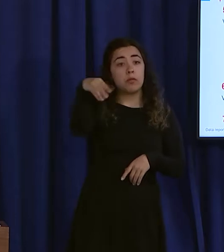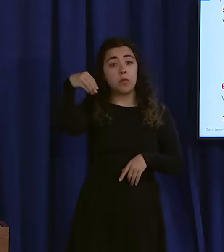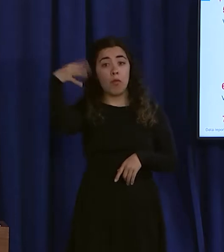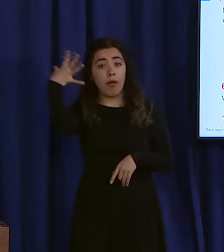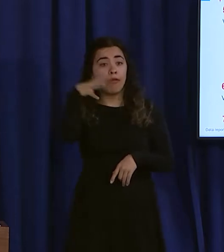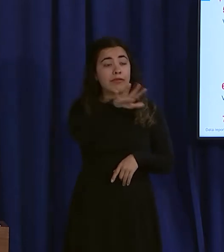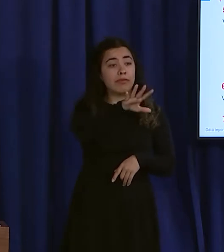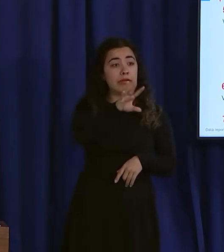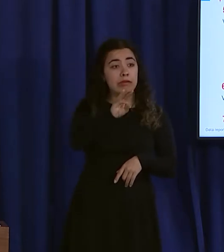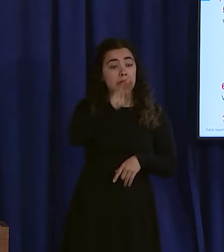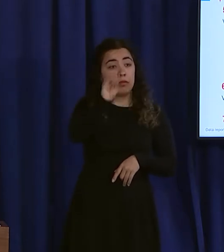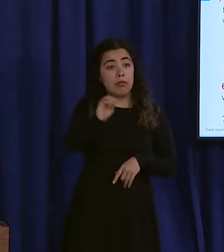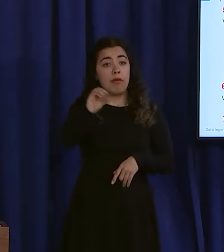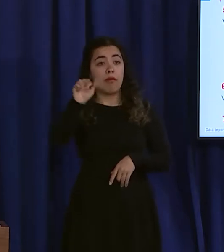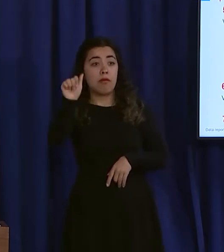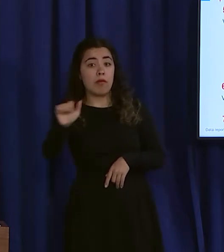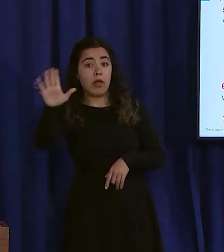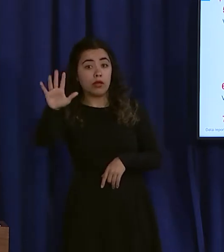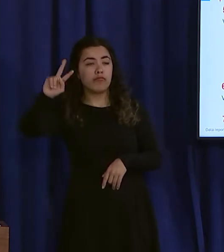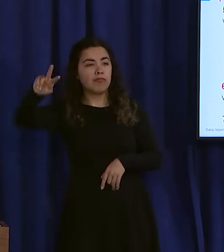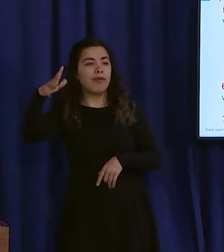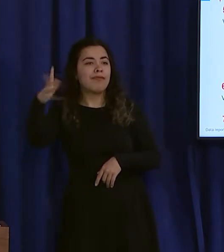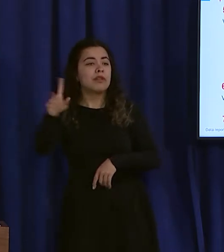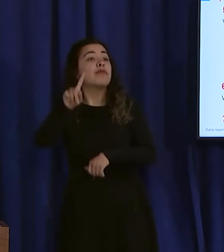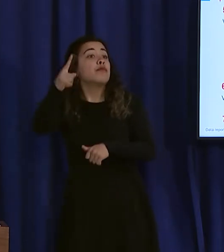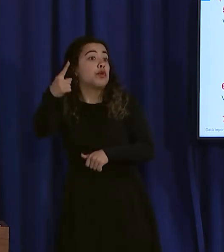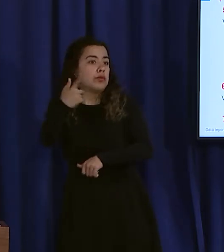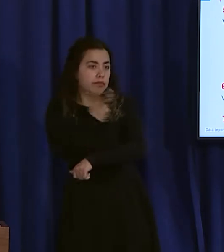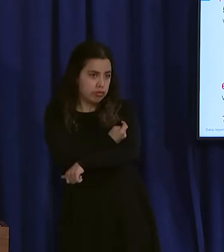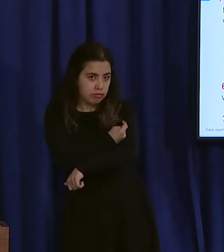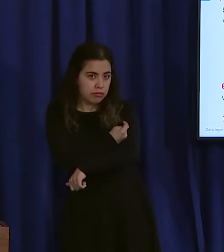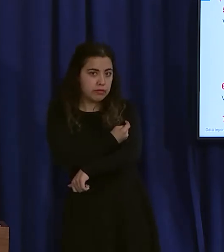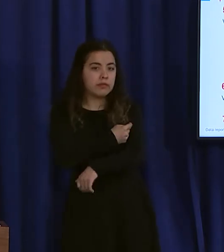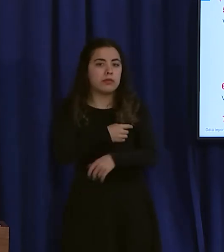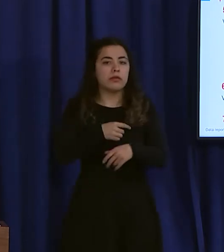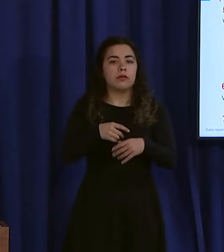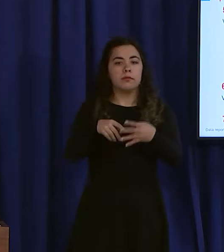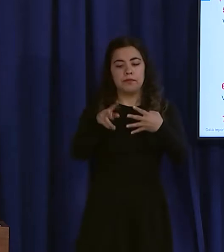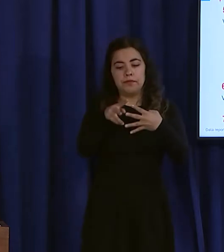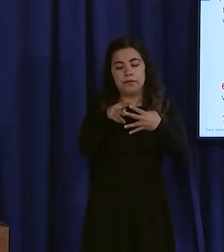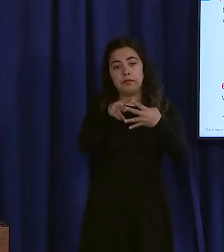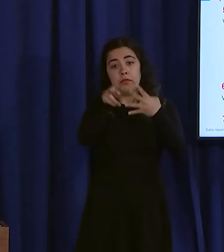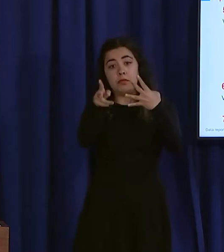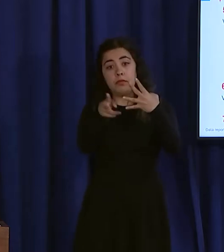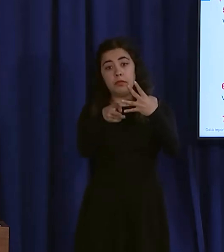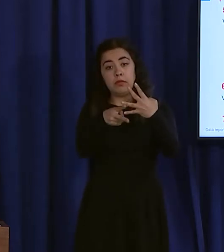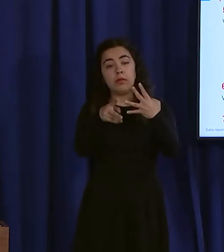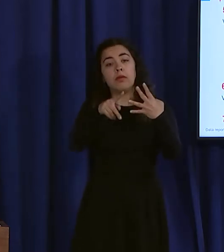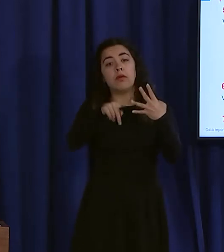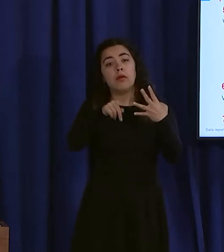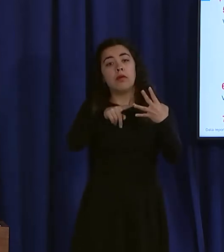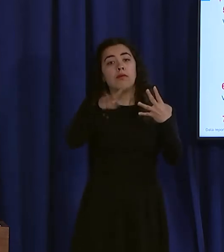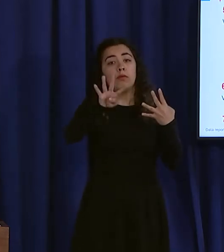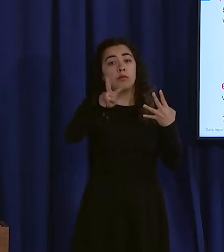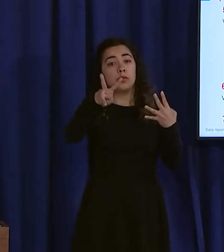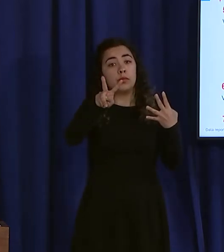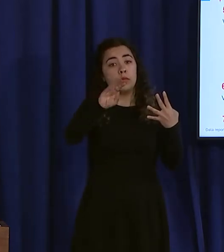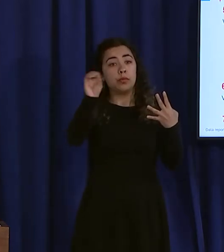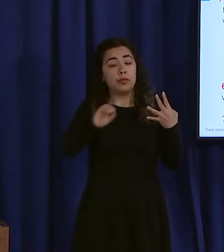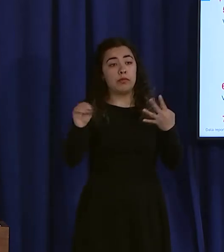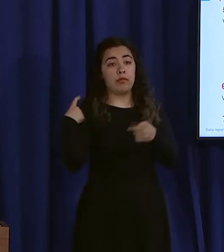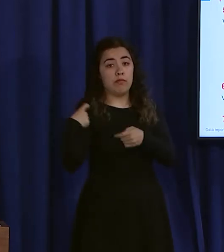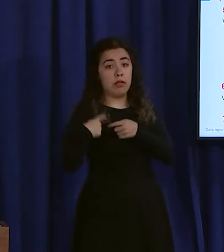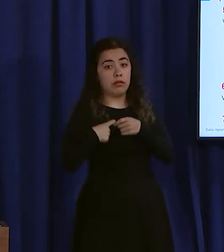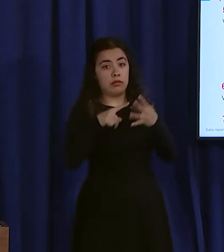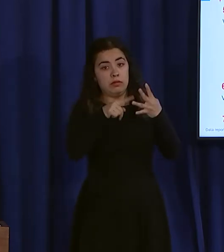Chicagoans. 42% of Latinx Chicagoans have gotten at least a first dose, and 34% of Black Chicagoans. If we just limit